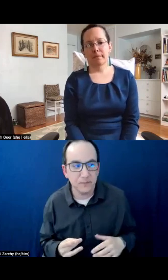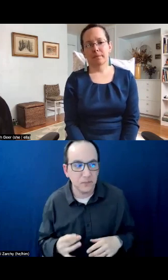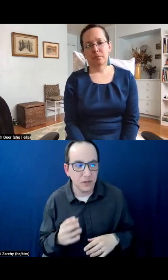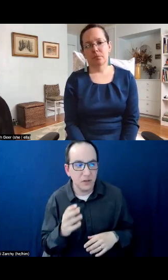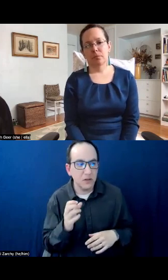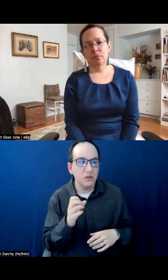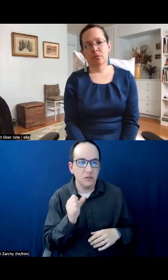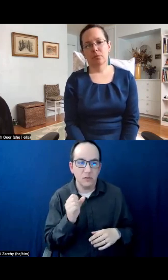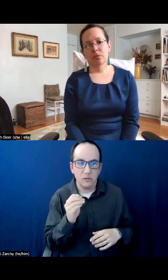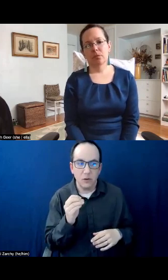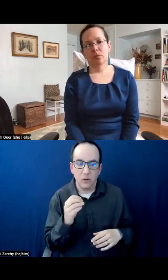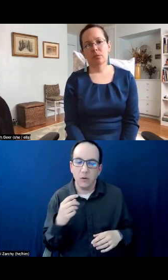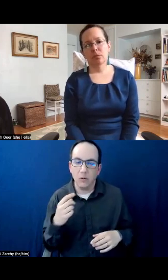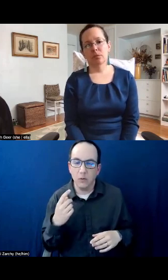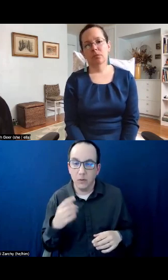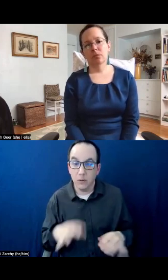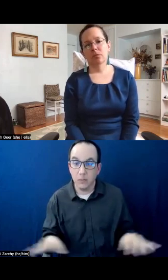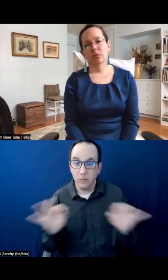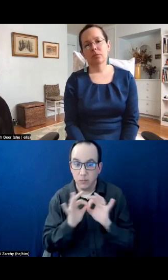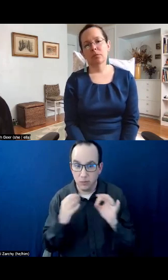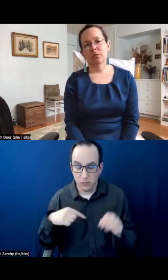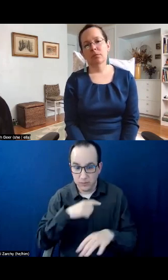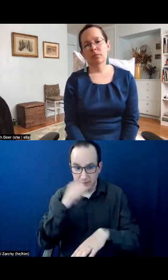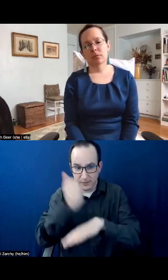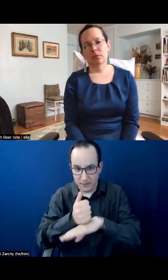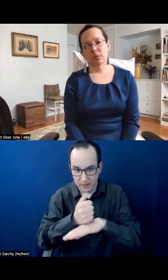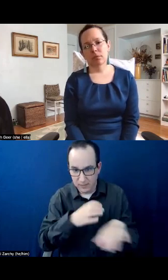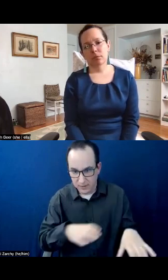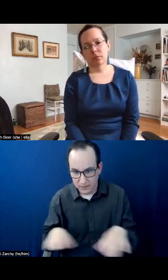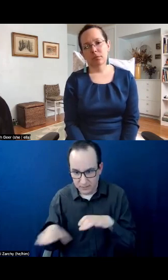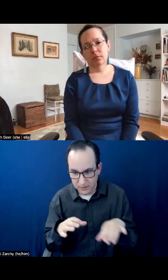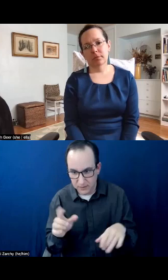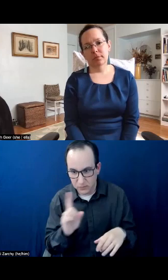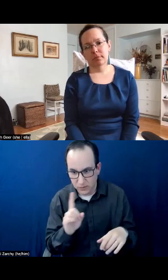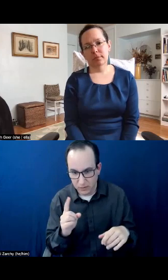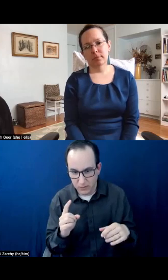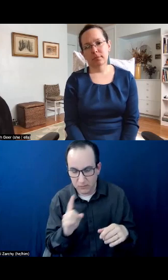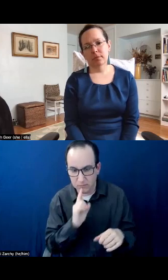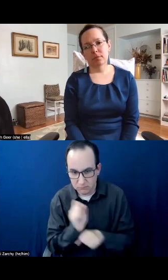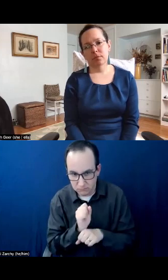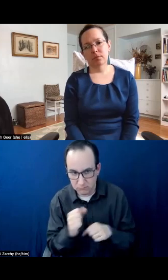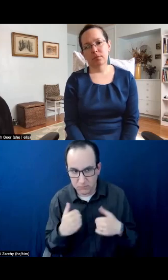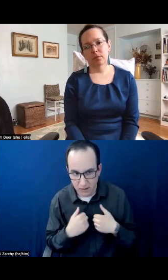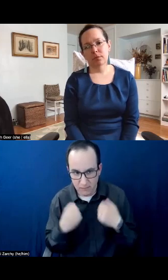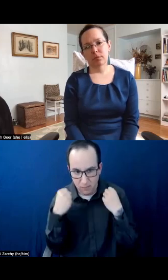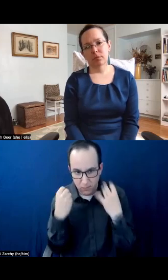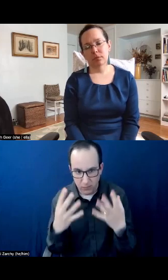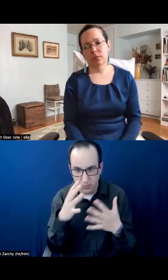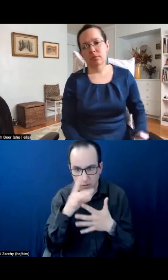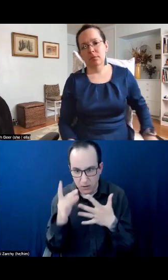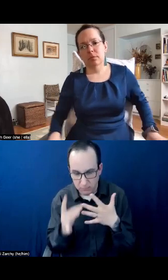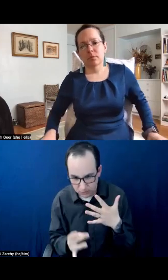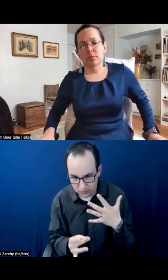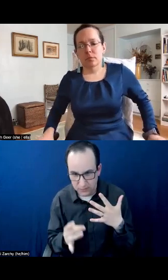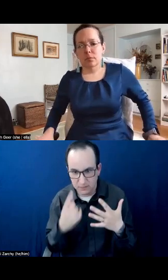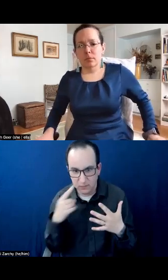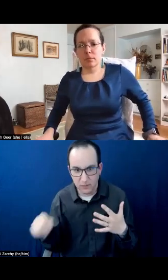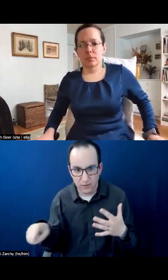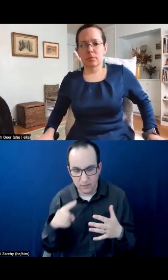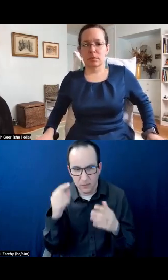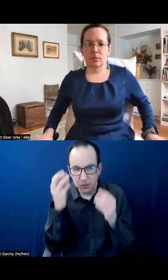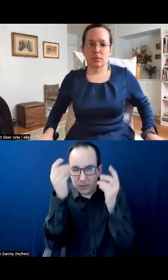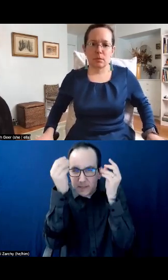because that's not a reasonable option. So it's important that we set up activities where there are